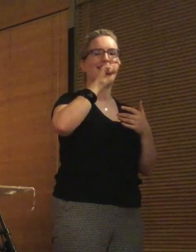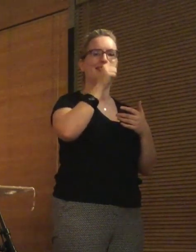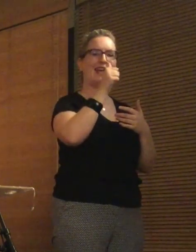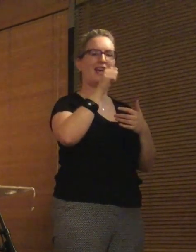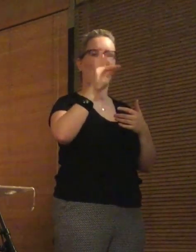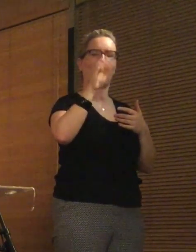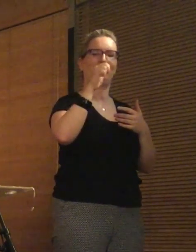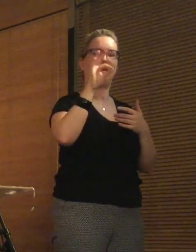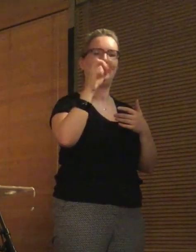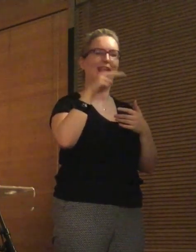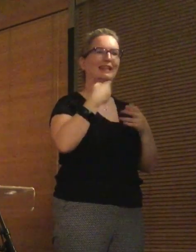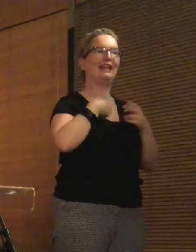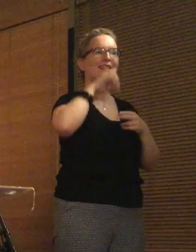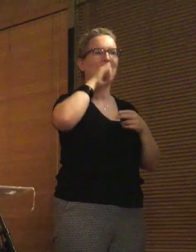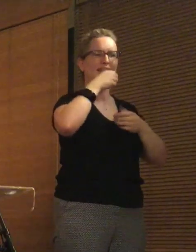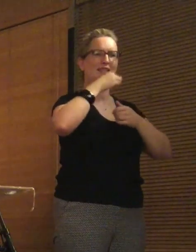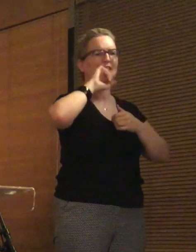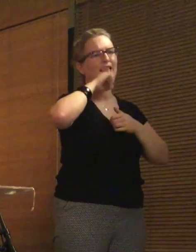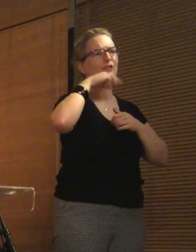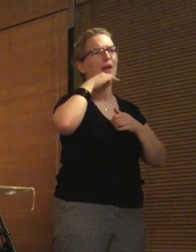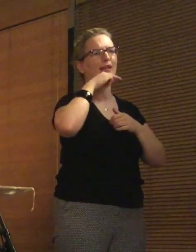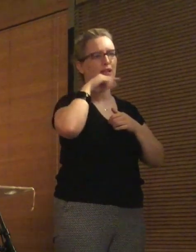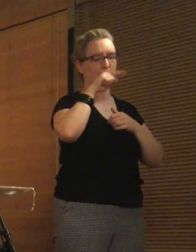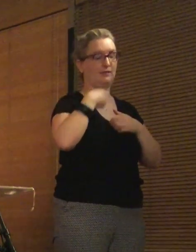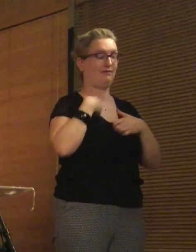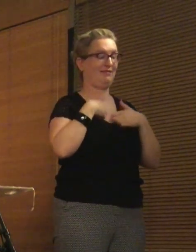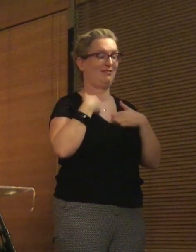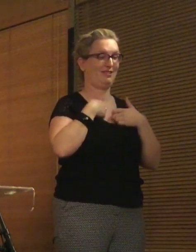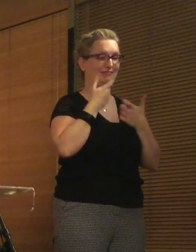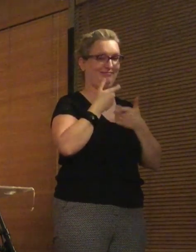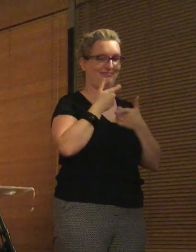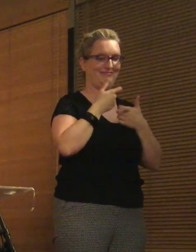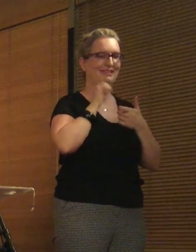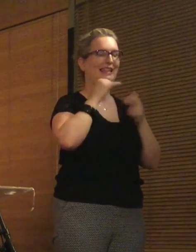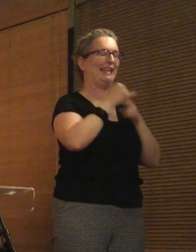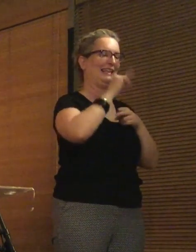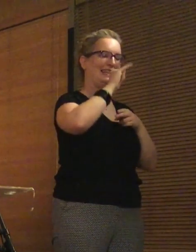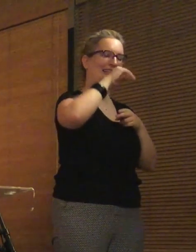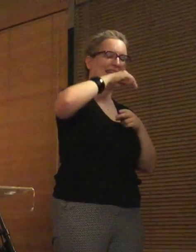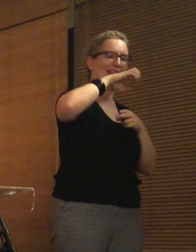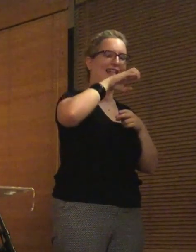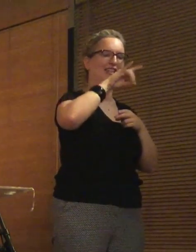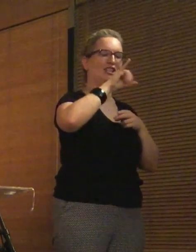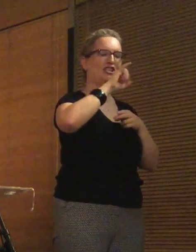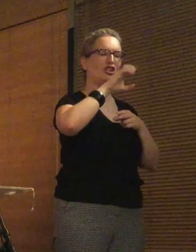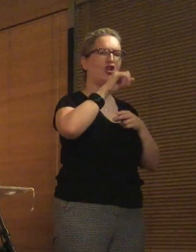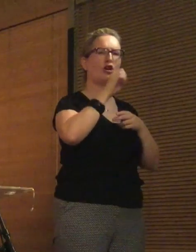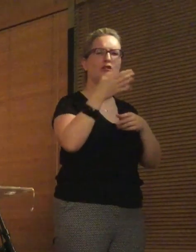There's a chapter on that. She is here in St. Michael's in Inchicore. Where is